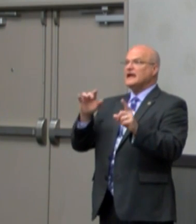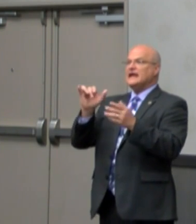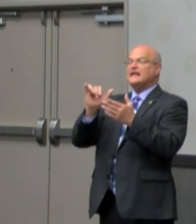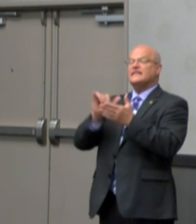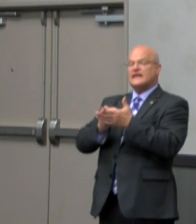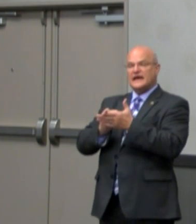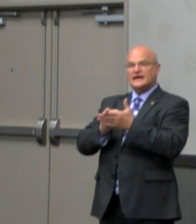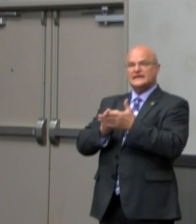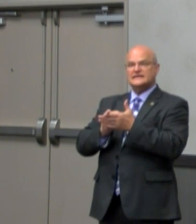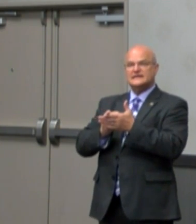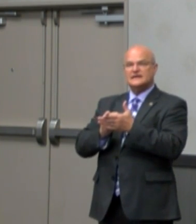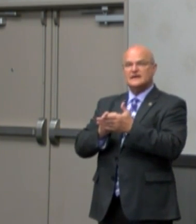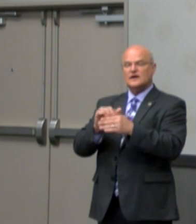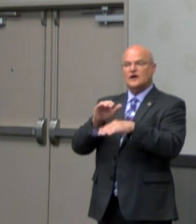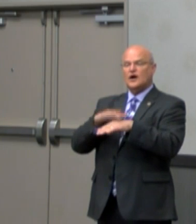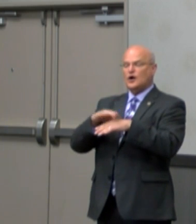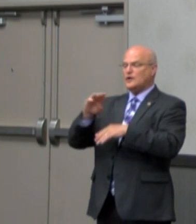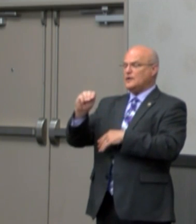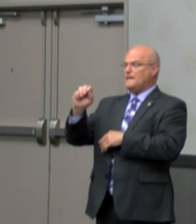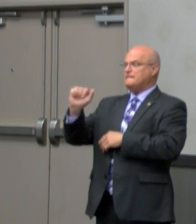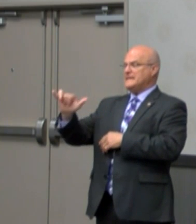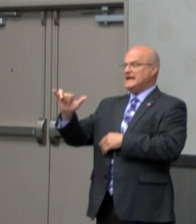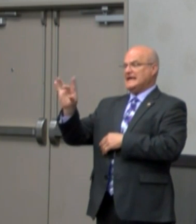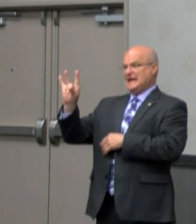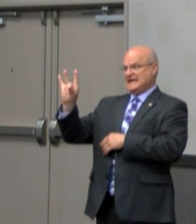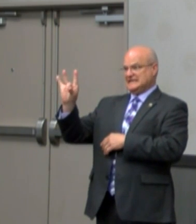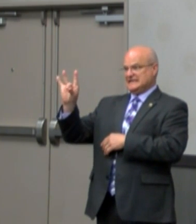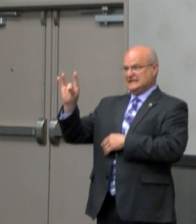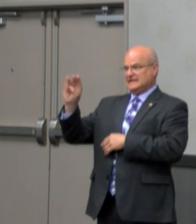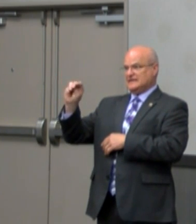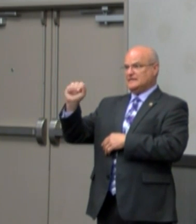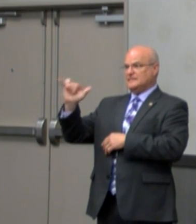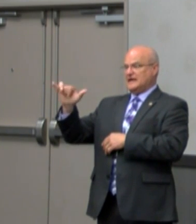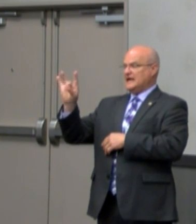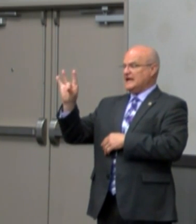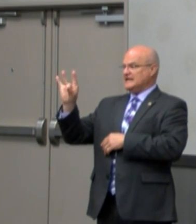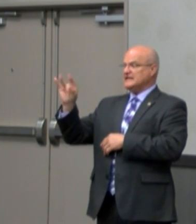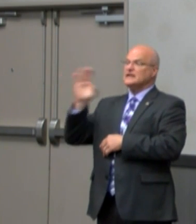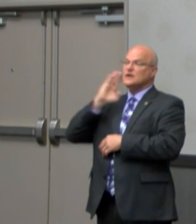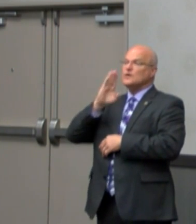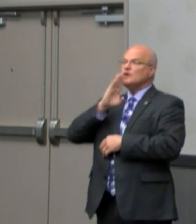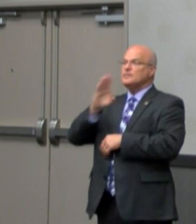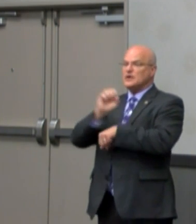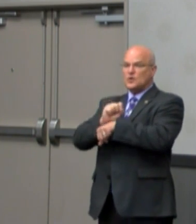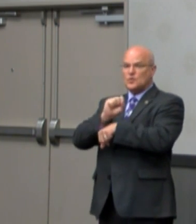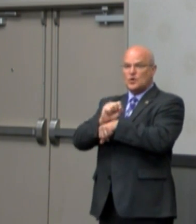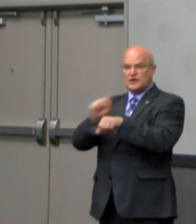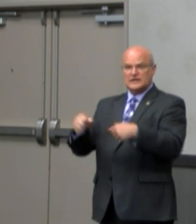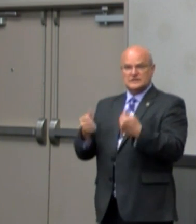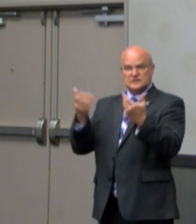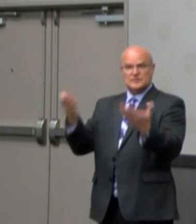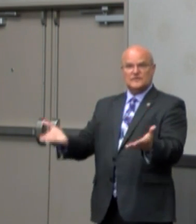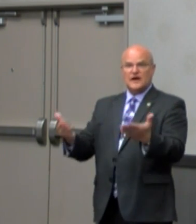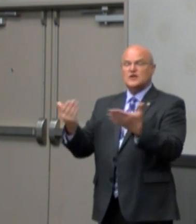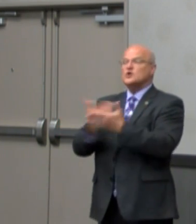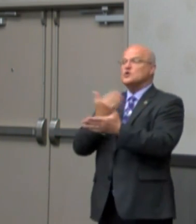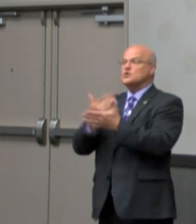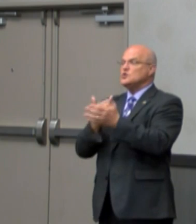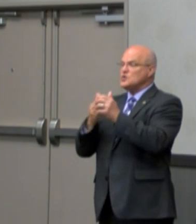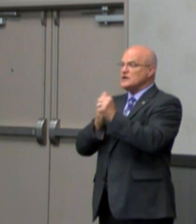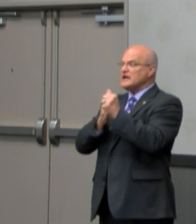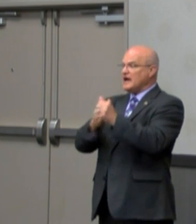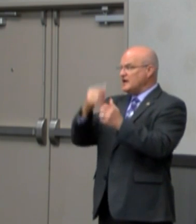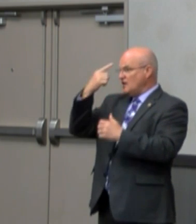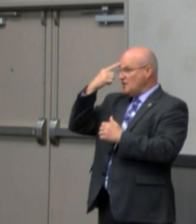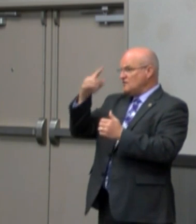that is that on May 18th, we will be working to provide new guidance